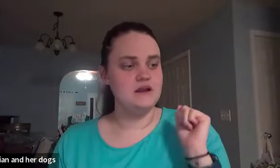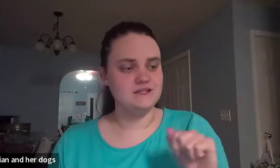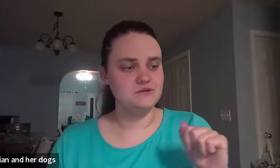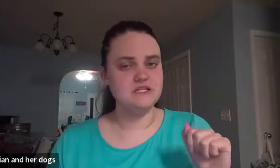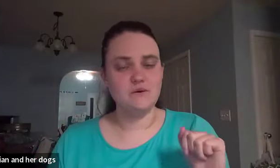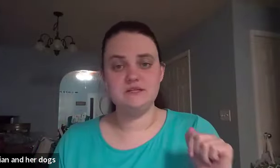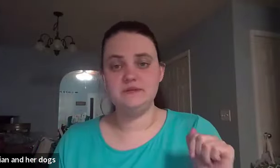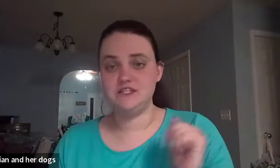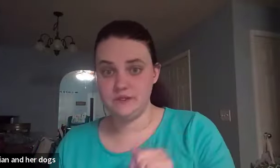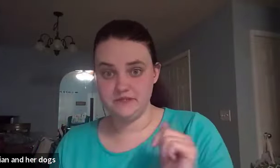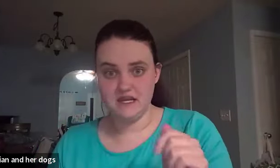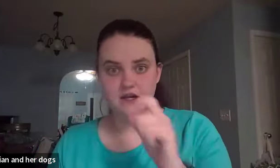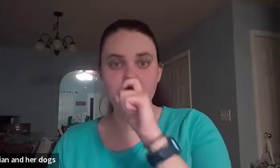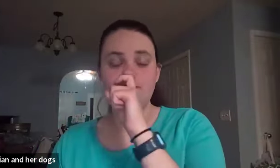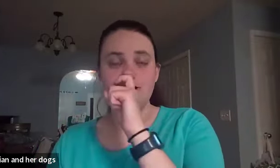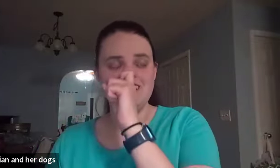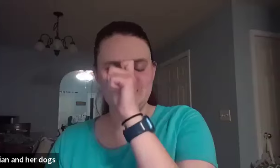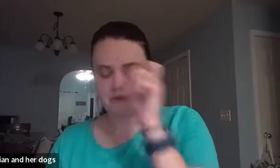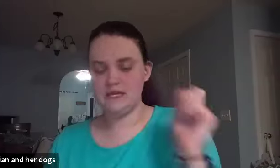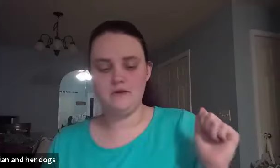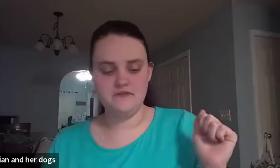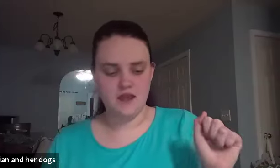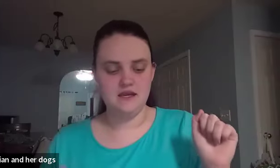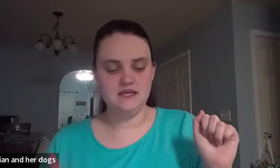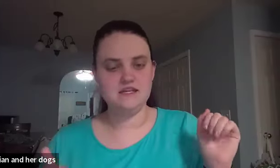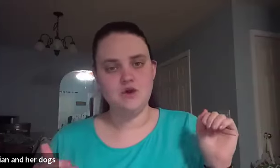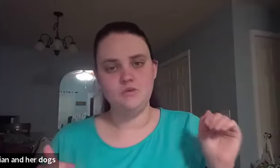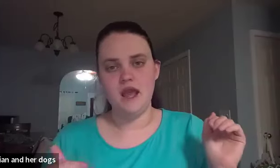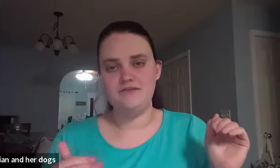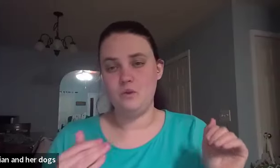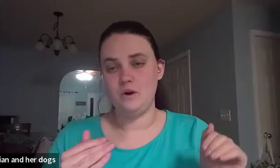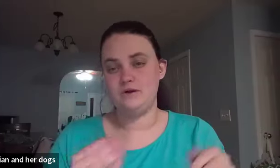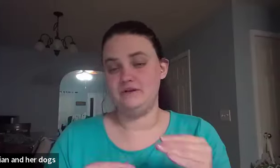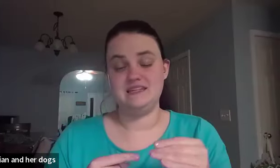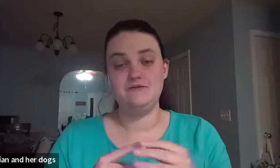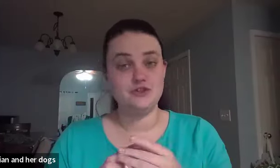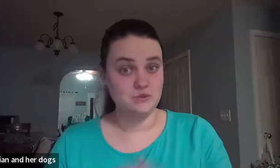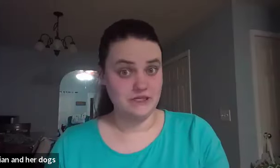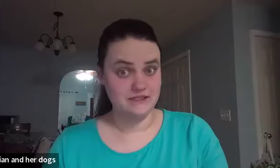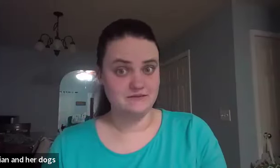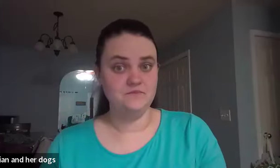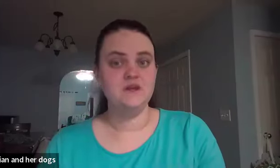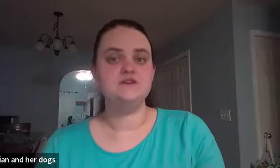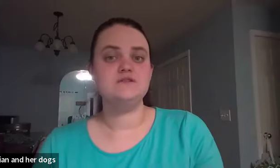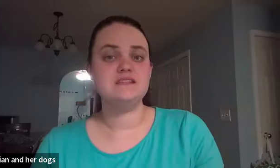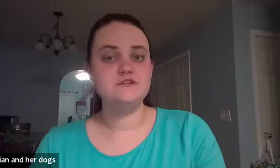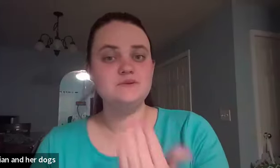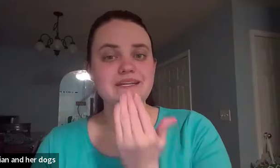our next one is going to be sweet potato. And what we're doing with that is we add the word or the sign for sweet. So the sign for sweet